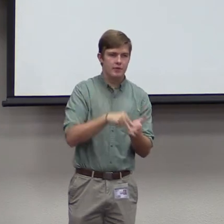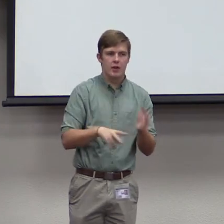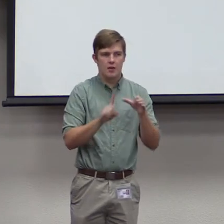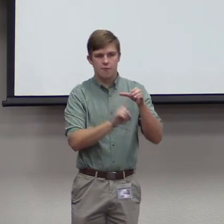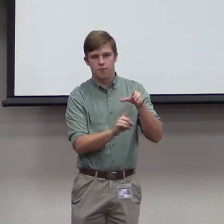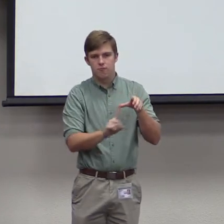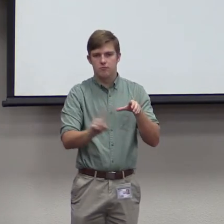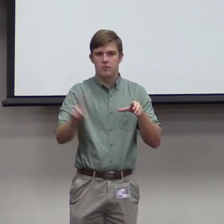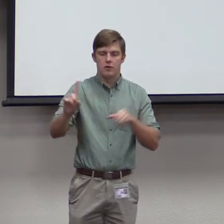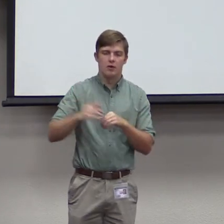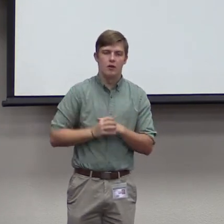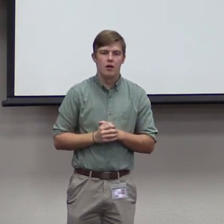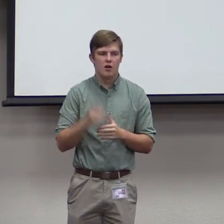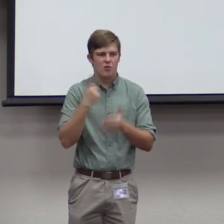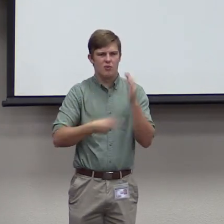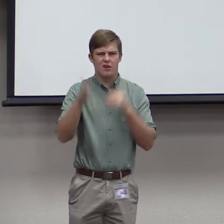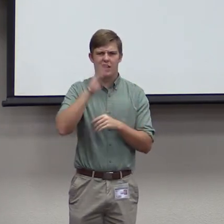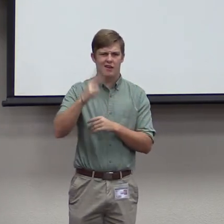What does God see in you?